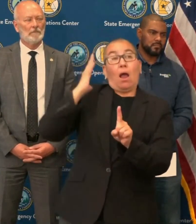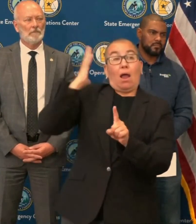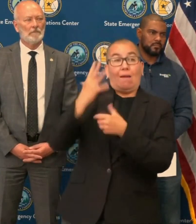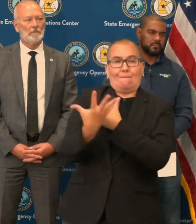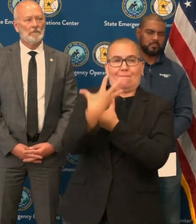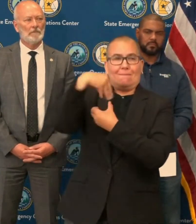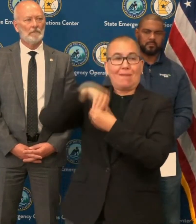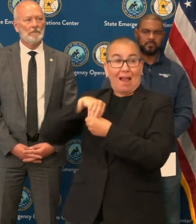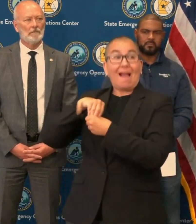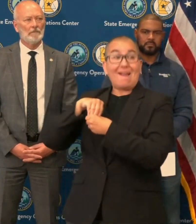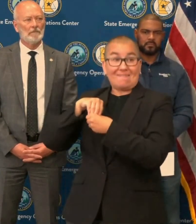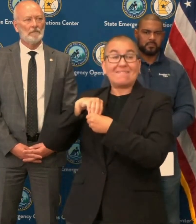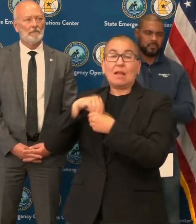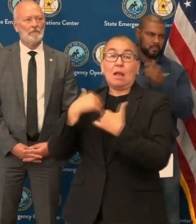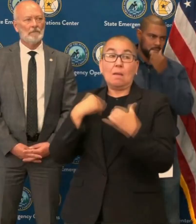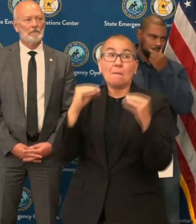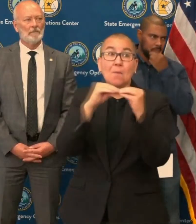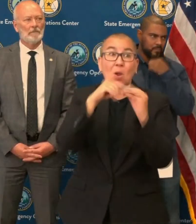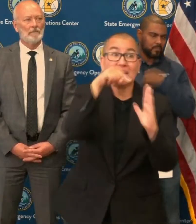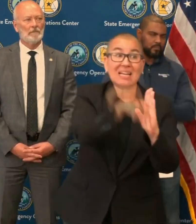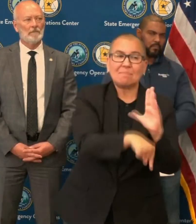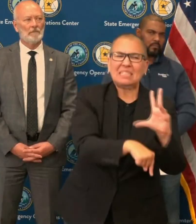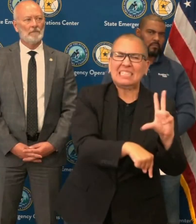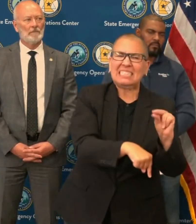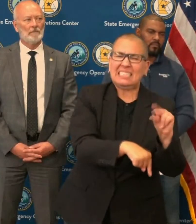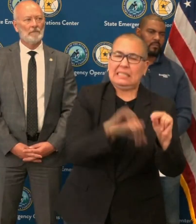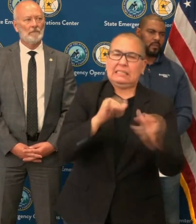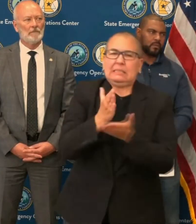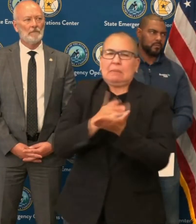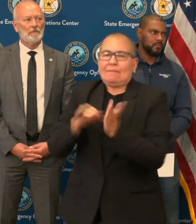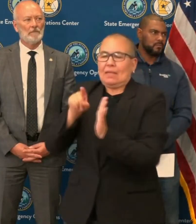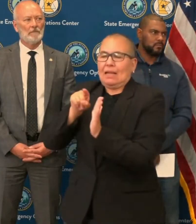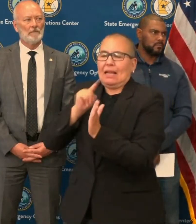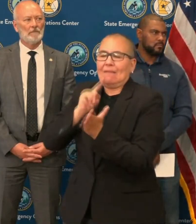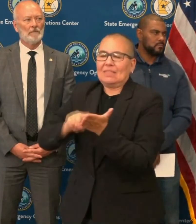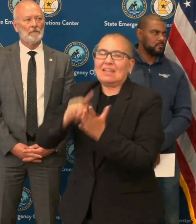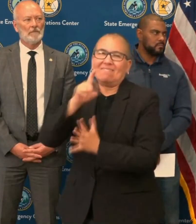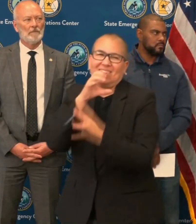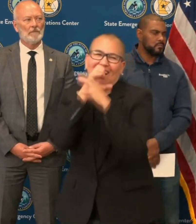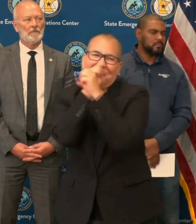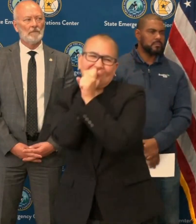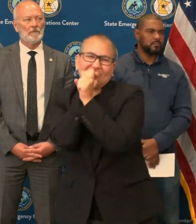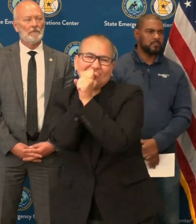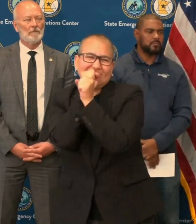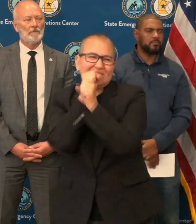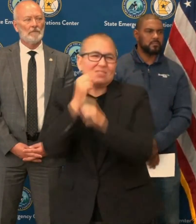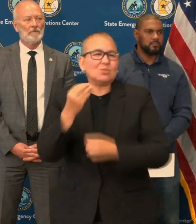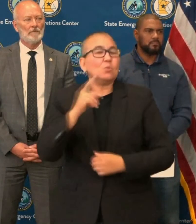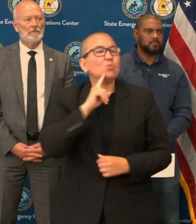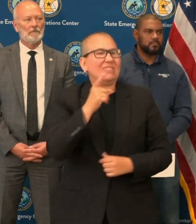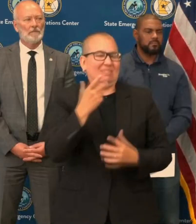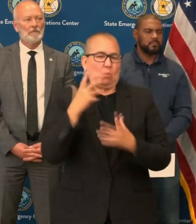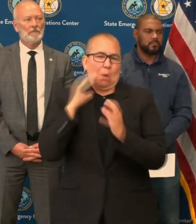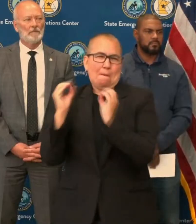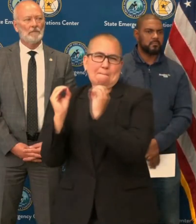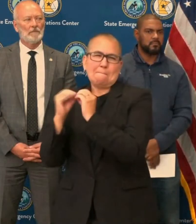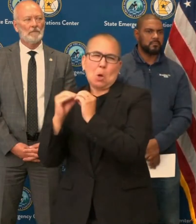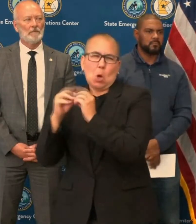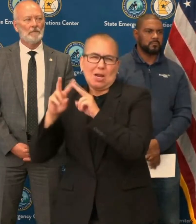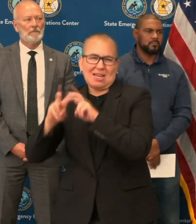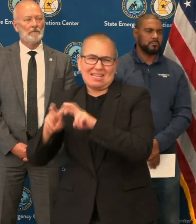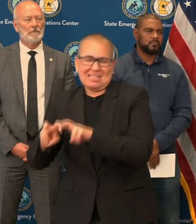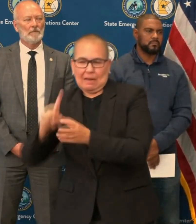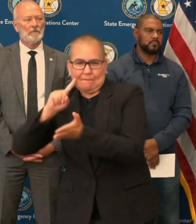part of that. We'll explore all of that. We're aware of the connections that you reference, and the team will be dissecting that between the investigators, Brooklyn Park